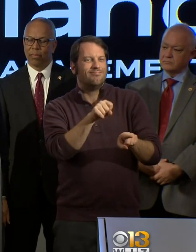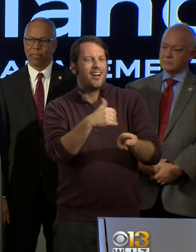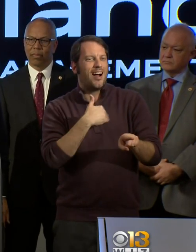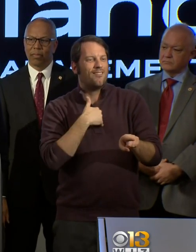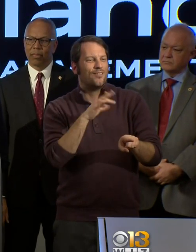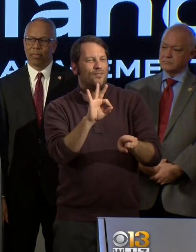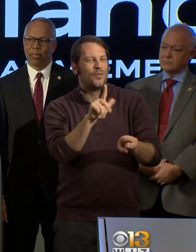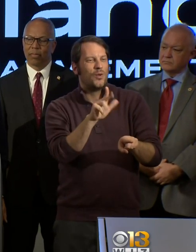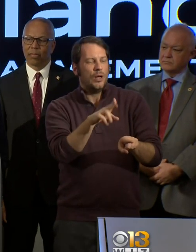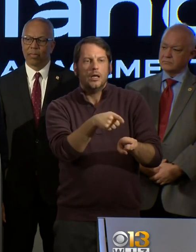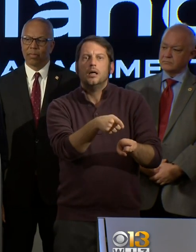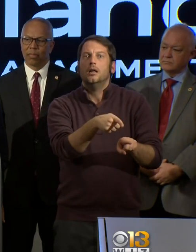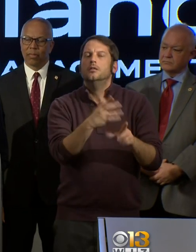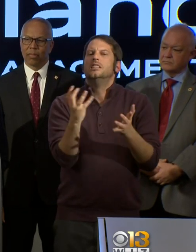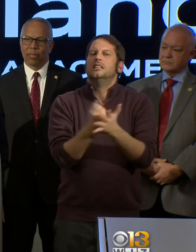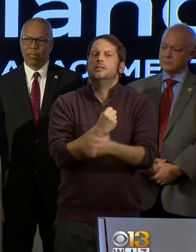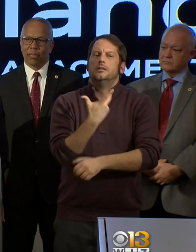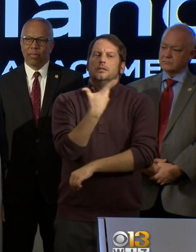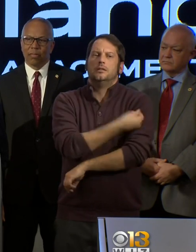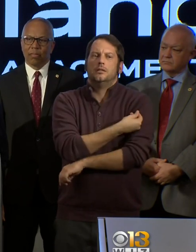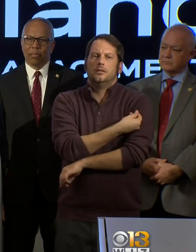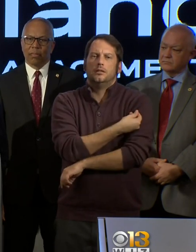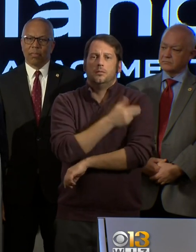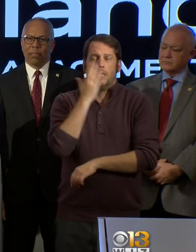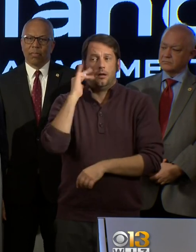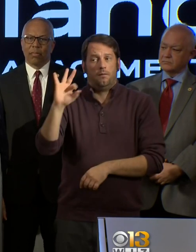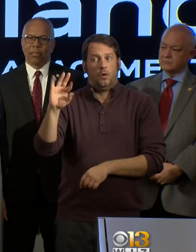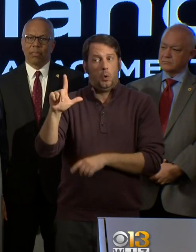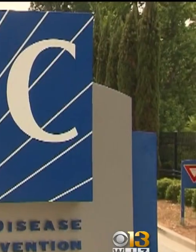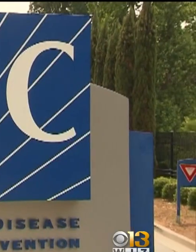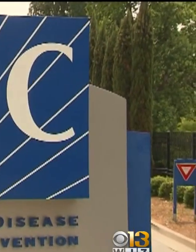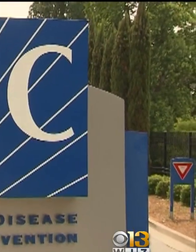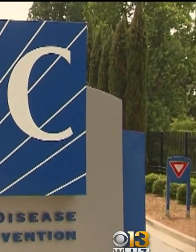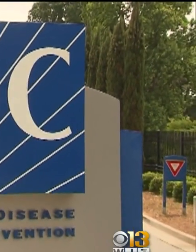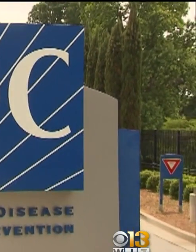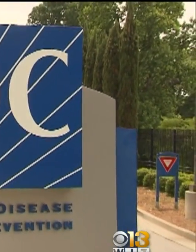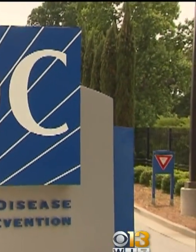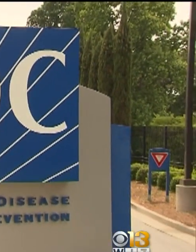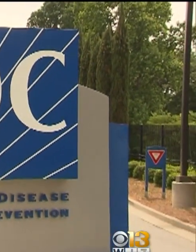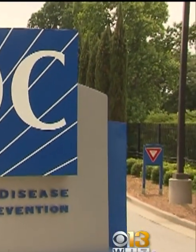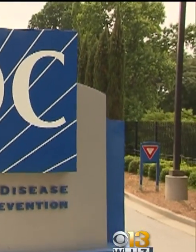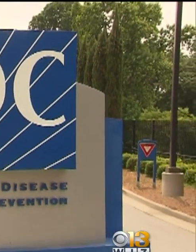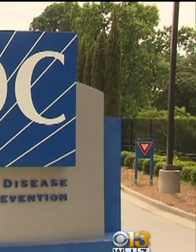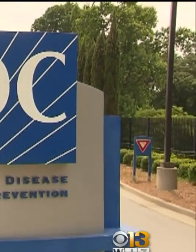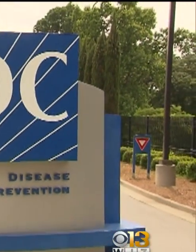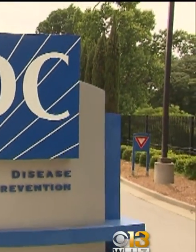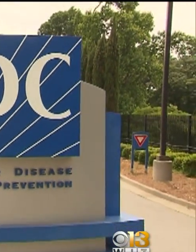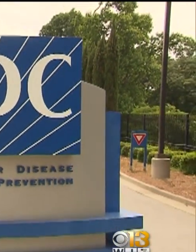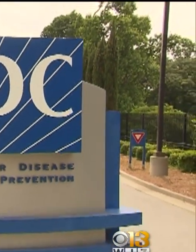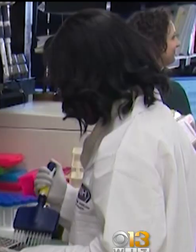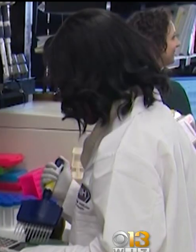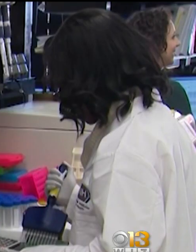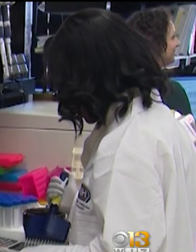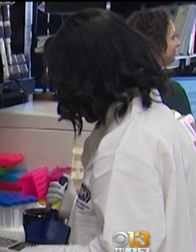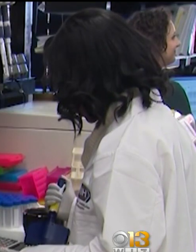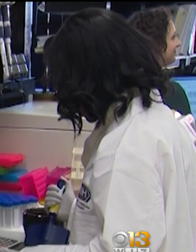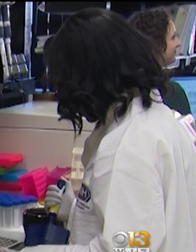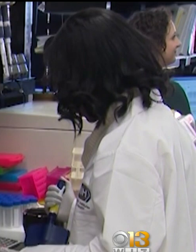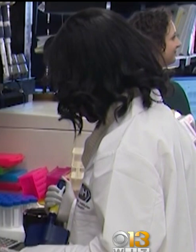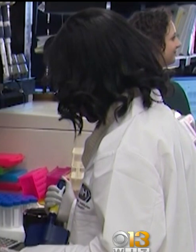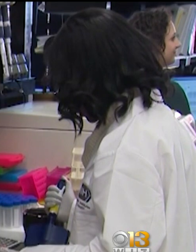a period in Maryland where influenza is widespread, very, very active. At the same time, three people in Maryland are being tested